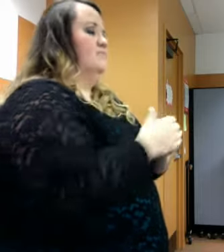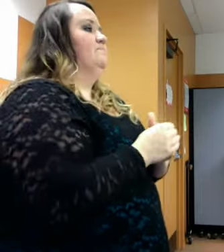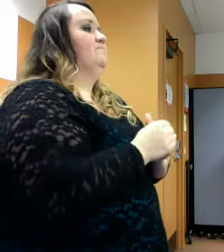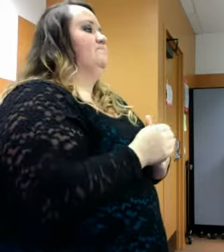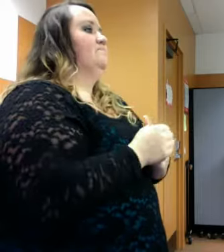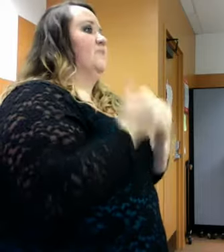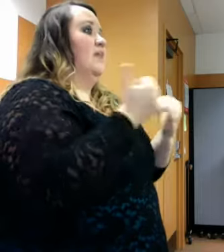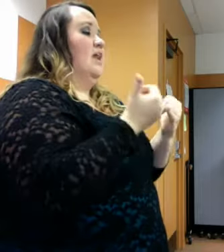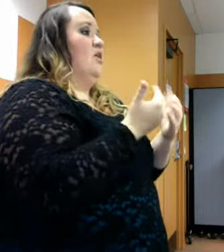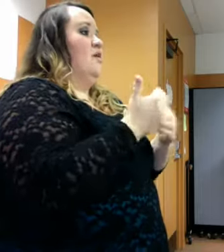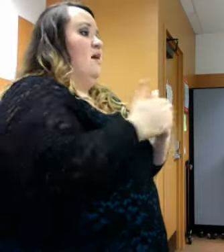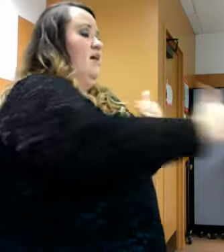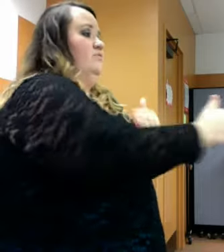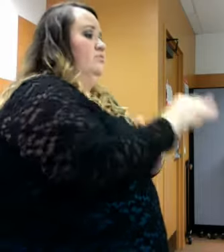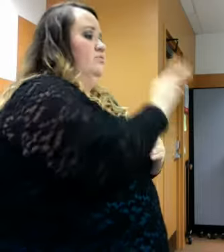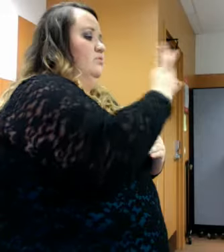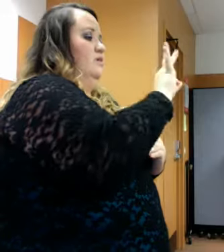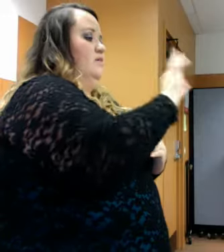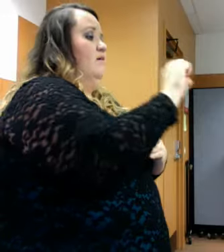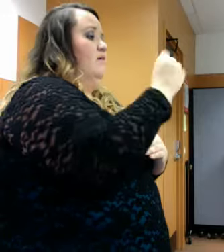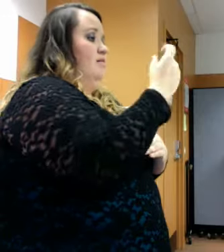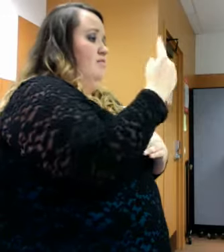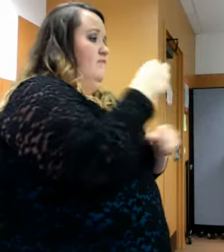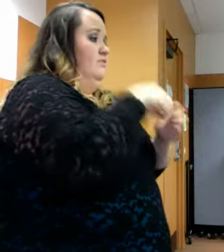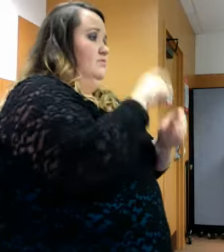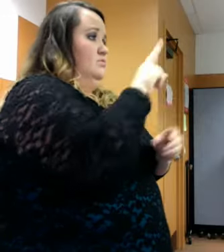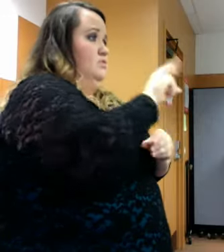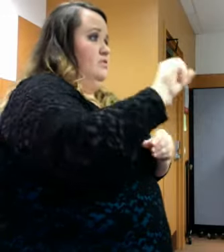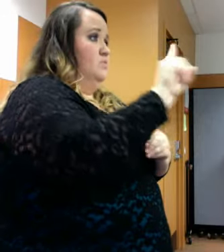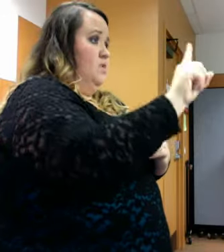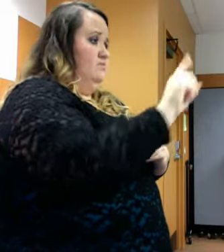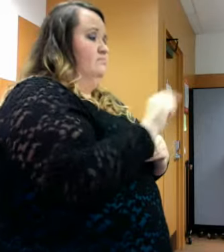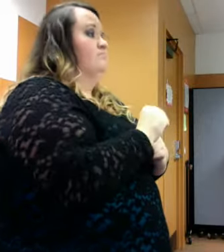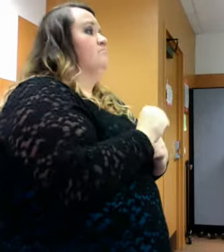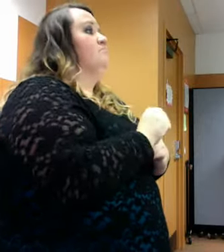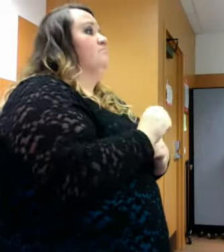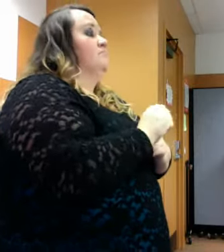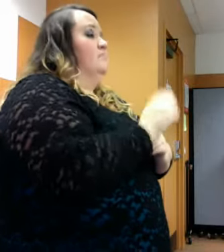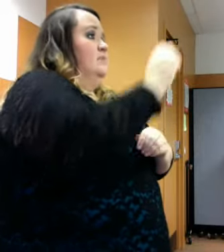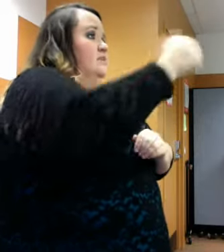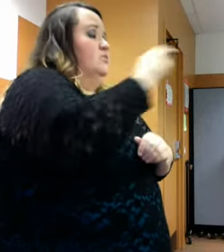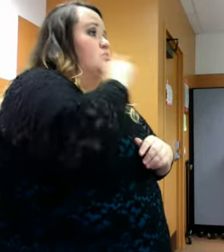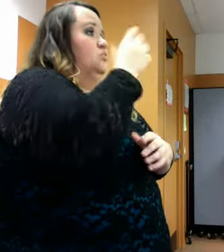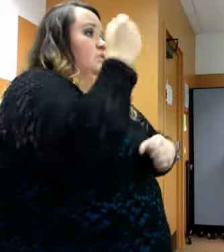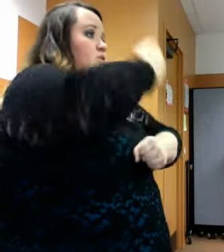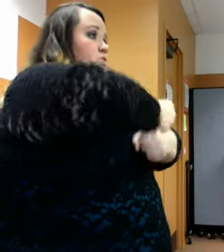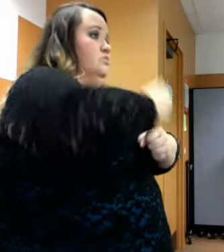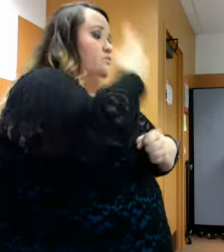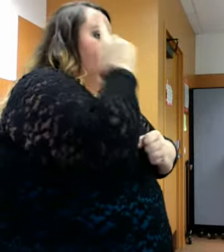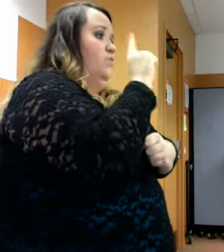Trade Center disaster in 2001, Lady Liberty was actually closed for 3 years. And I don't know if you remember,